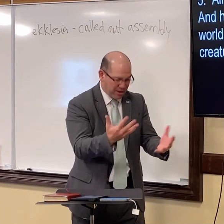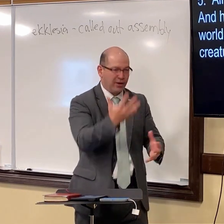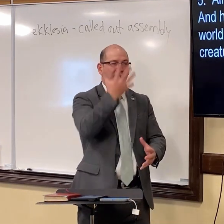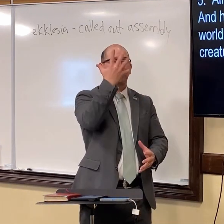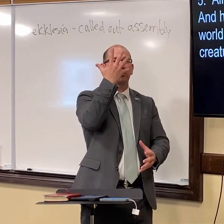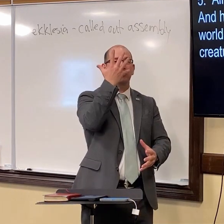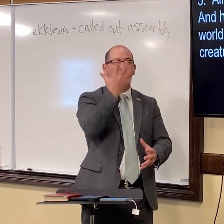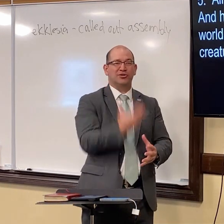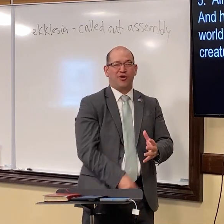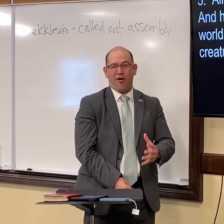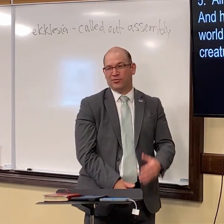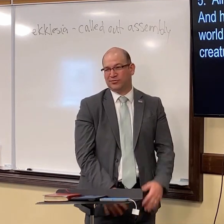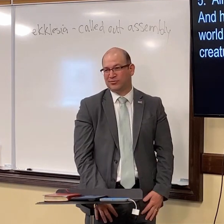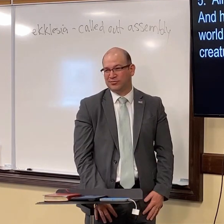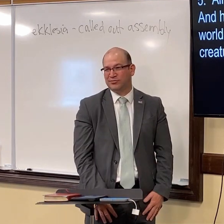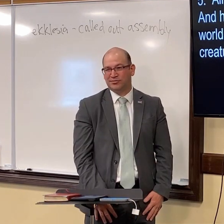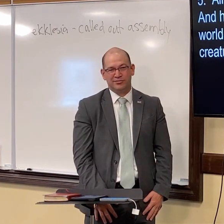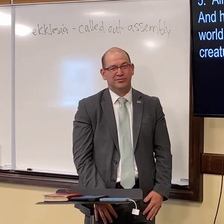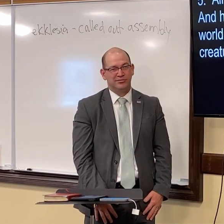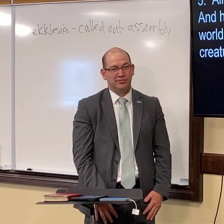hell is gone.